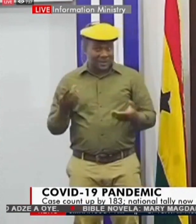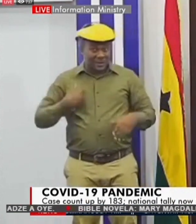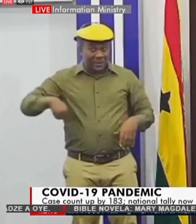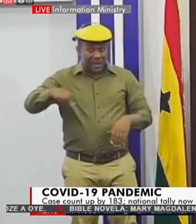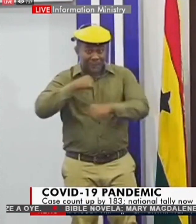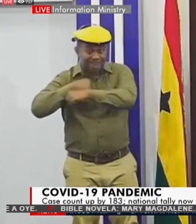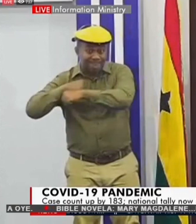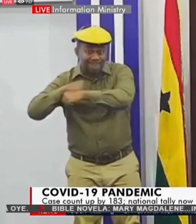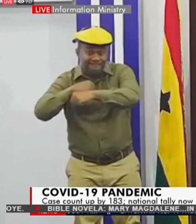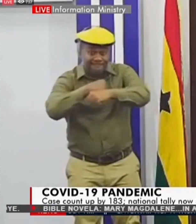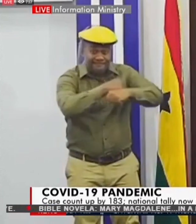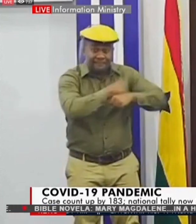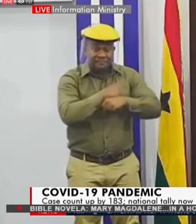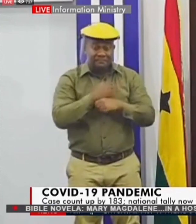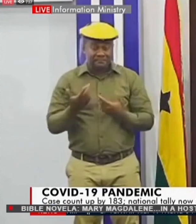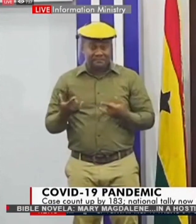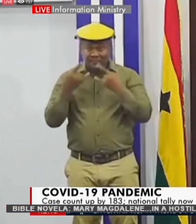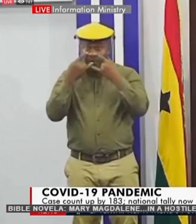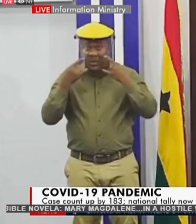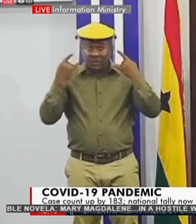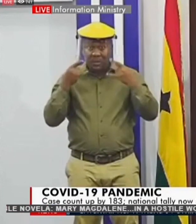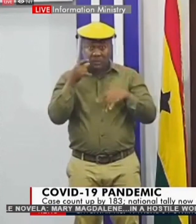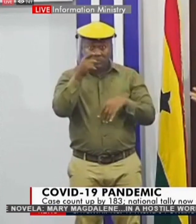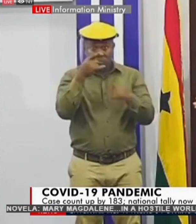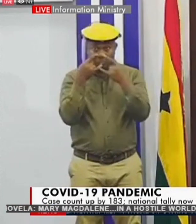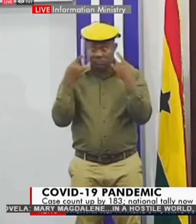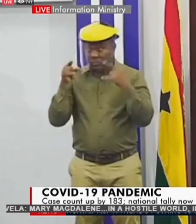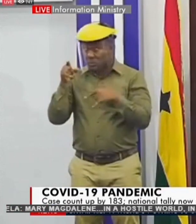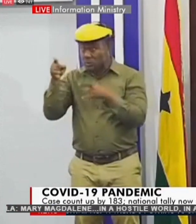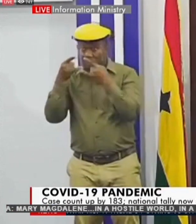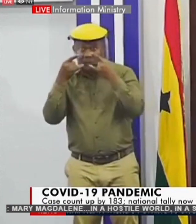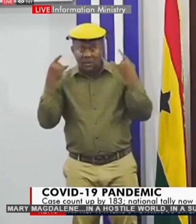protect each other and we shall cut through the rate of